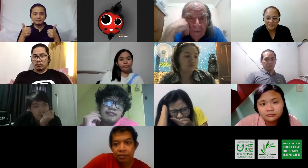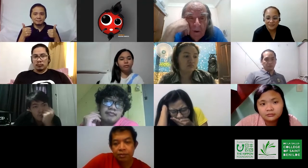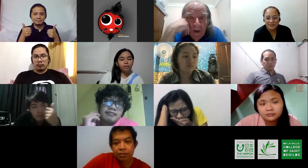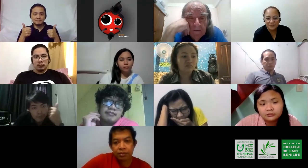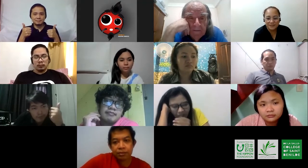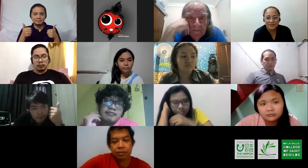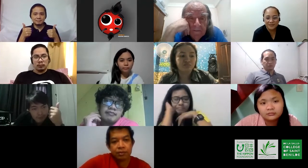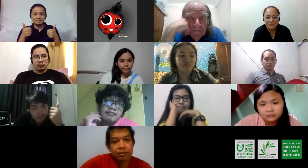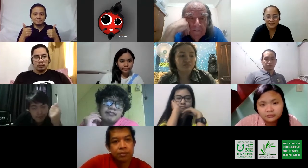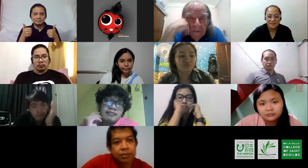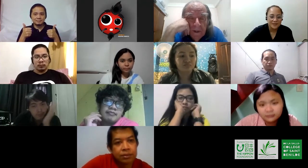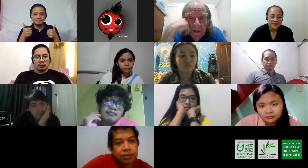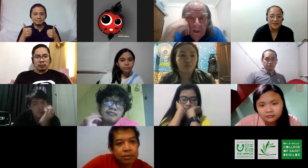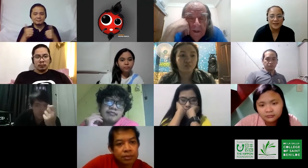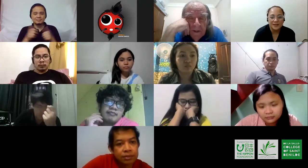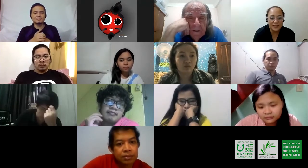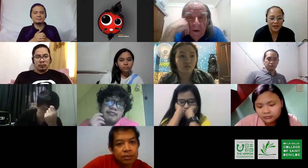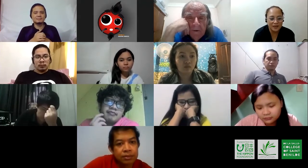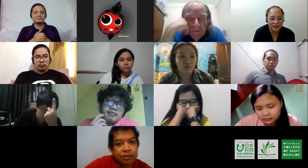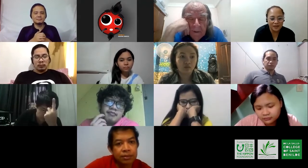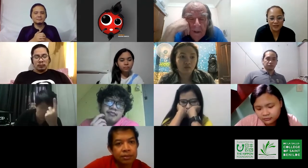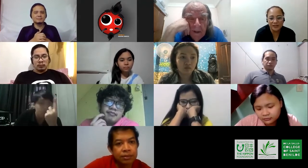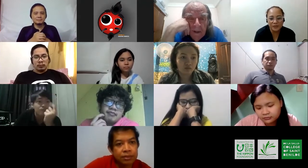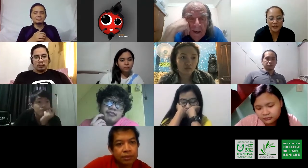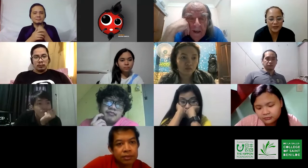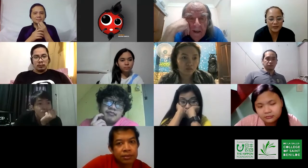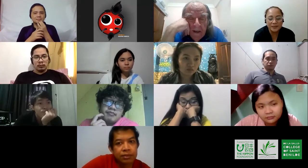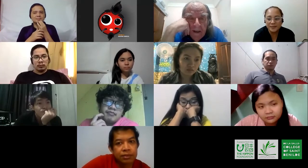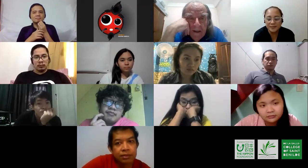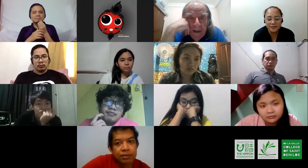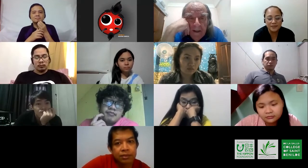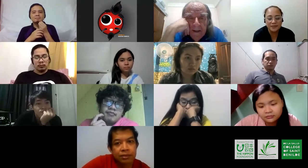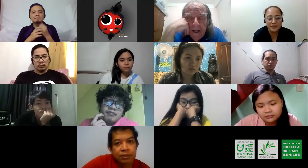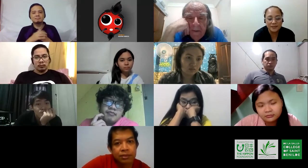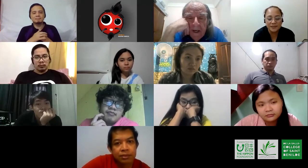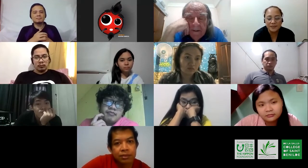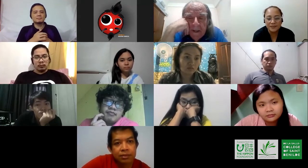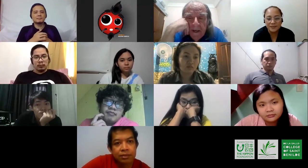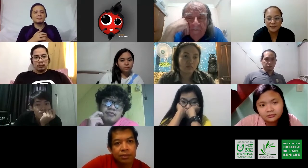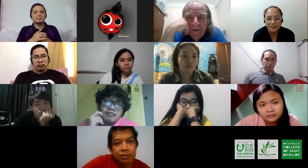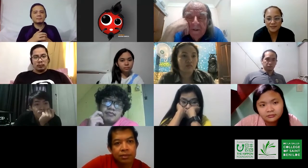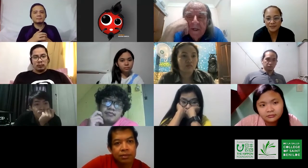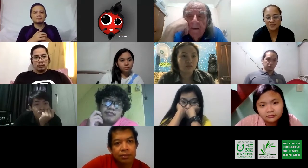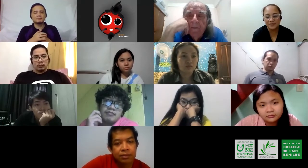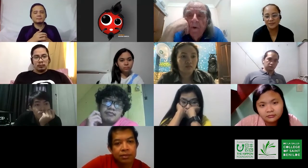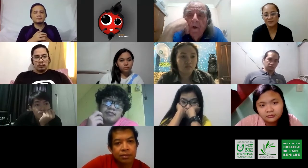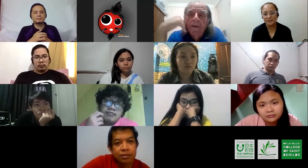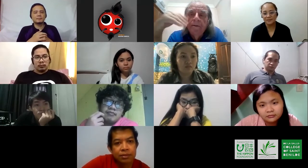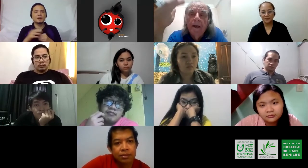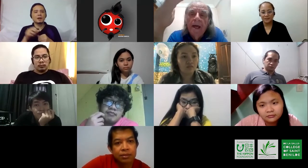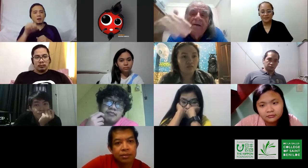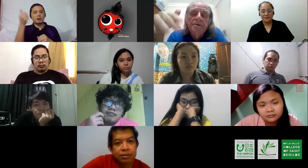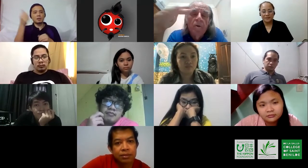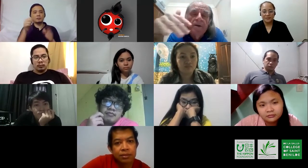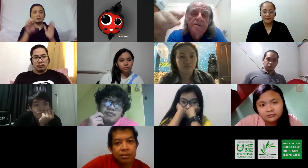Okay? So, Okay, actually, that will be. yeah, and then I might say, for example, on the last question